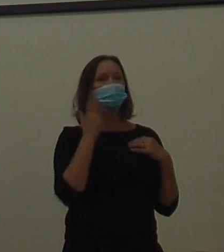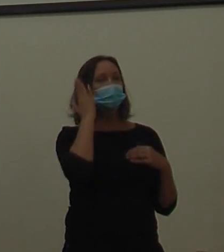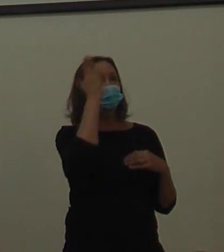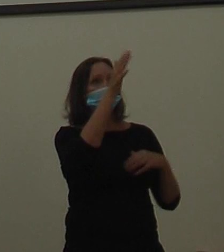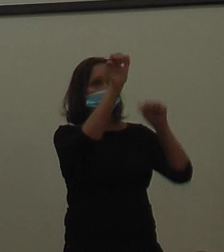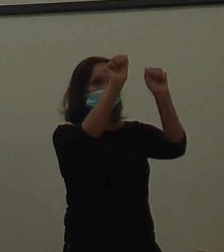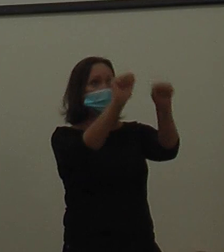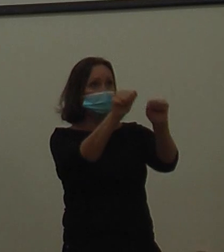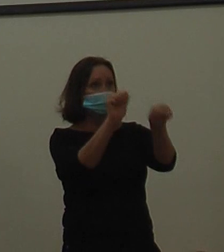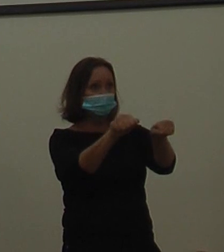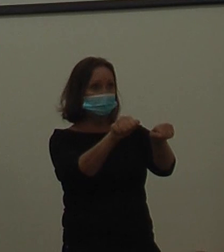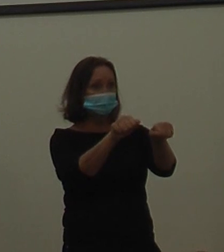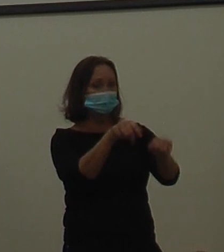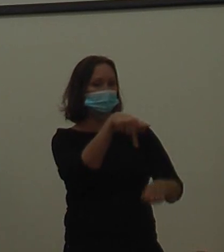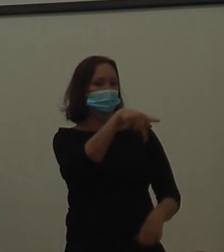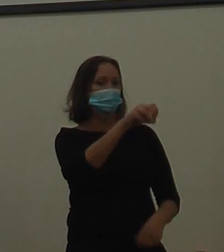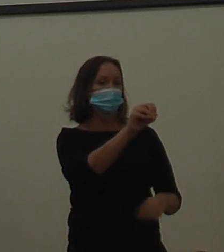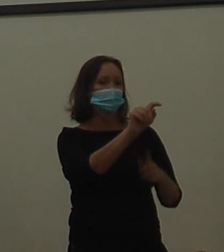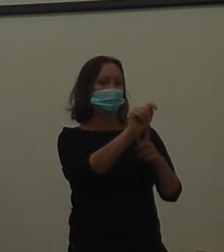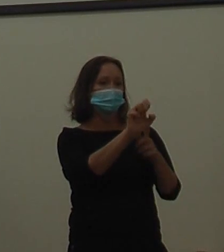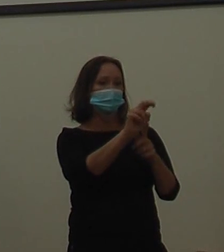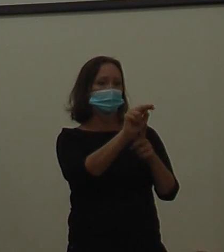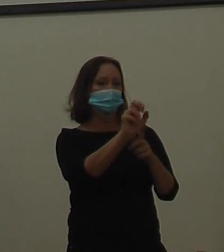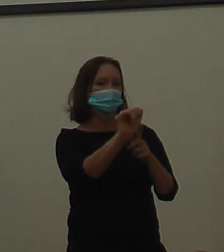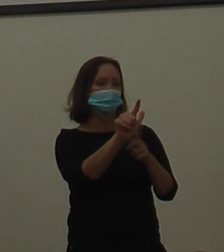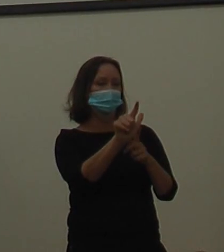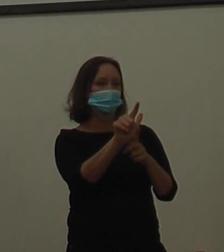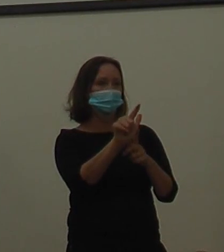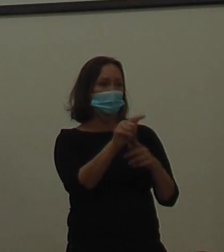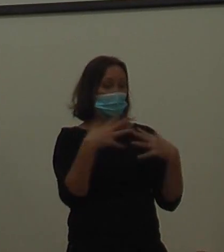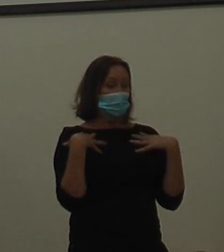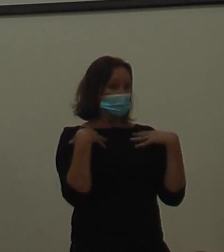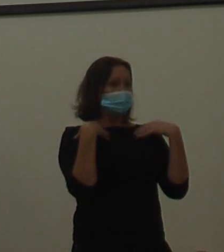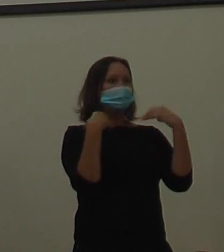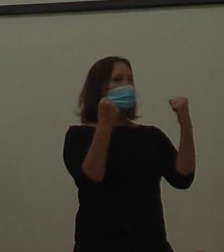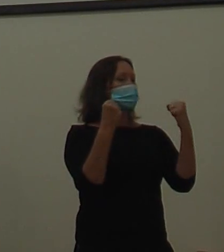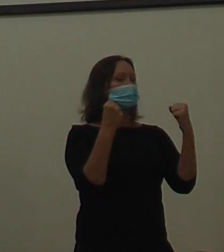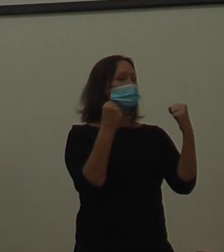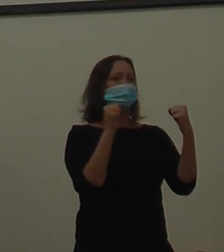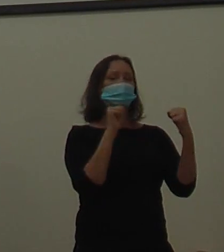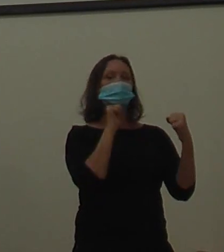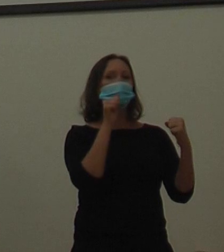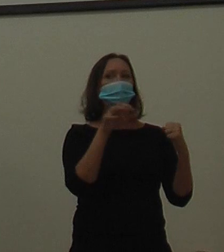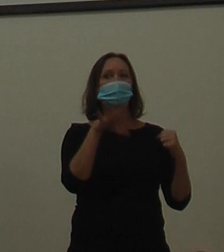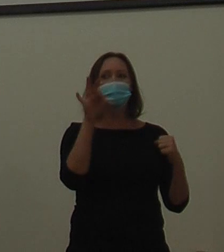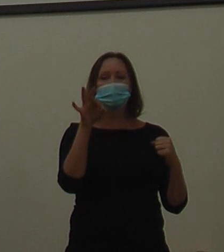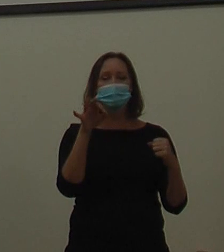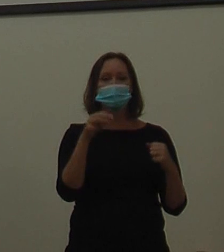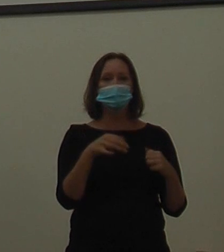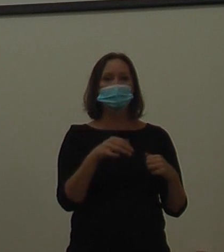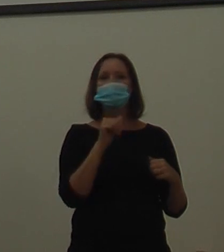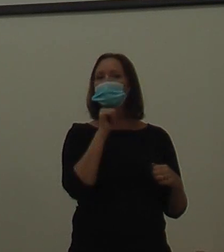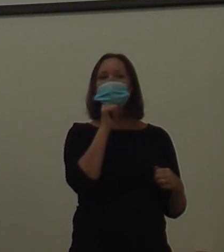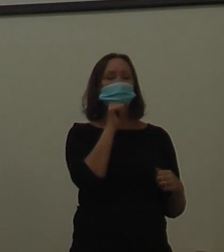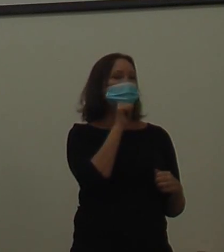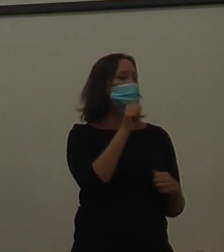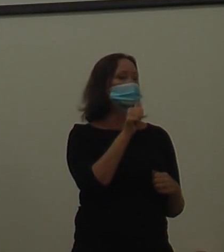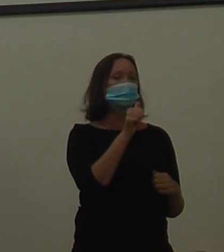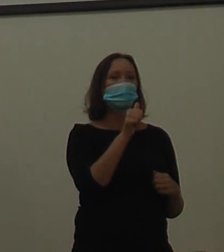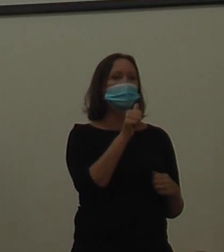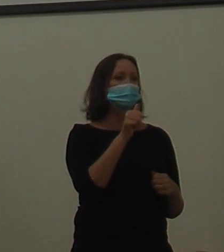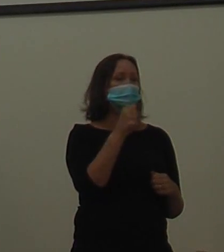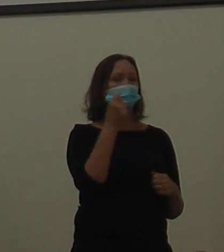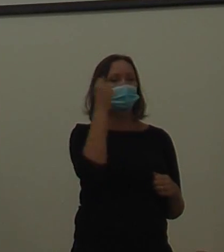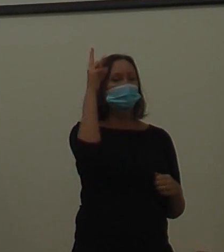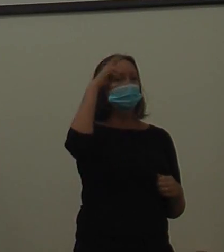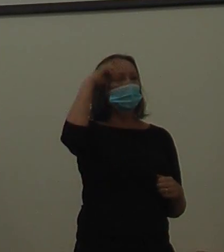He was a man of undiscovered courage, and that goes in your next blank if you're filling them in. Undiscovered courage.